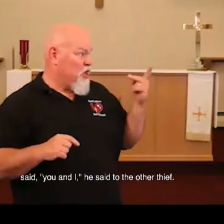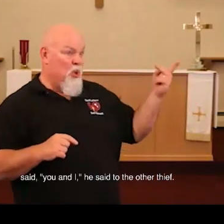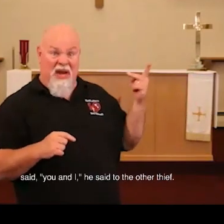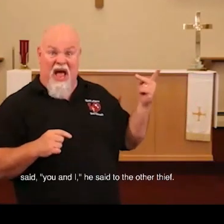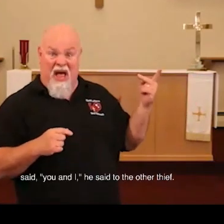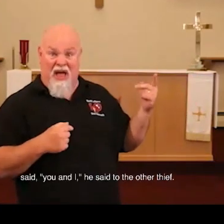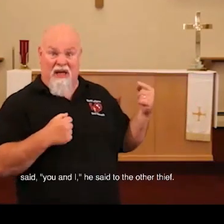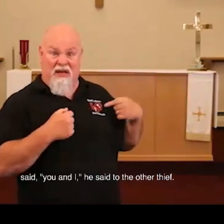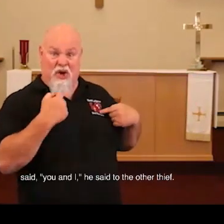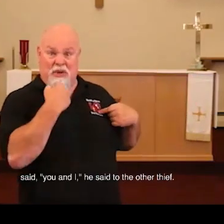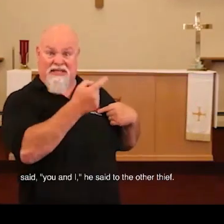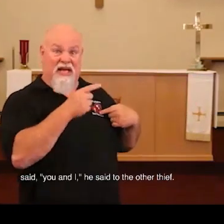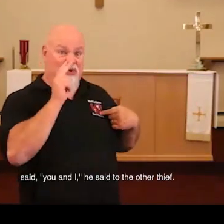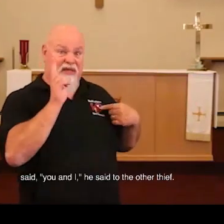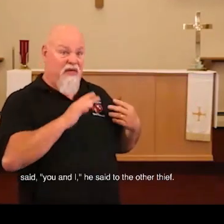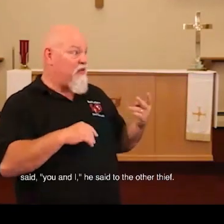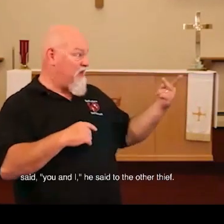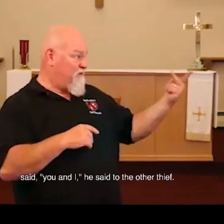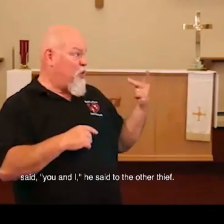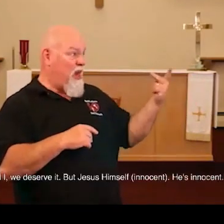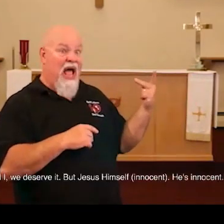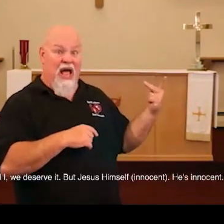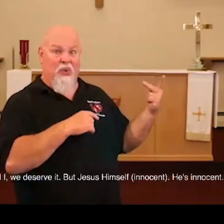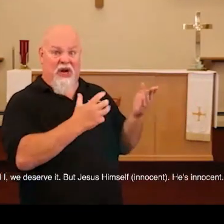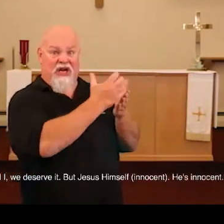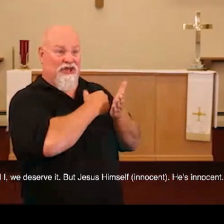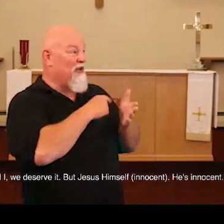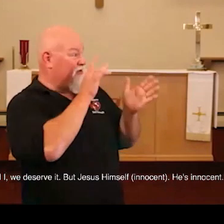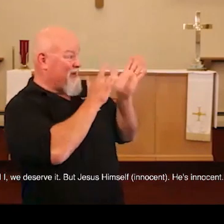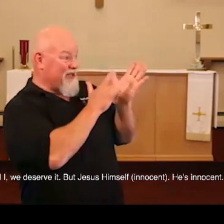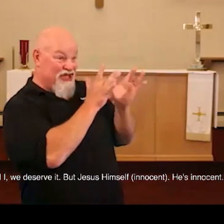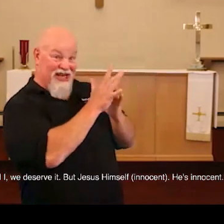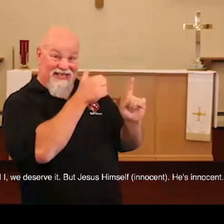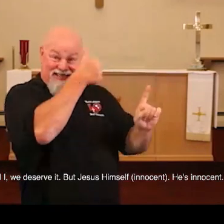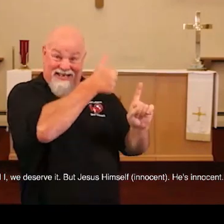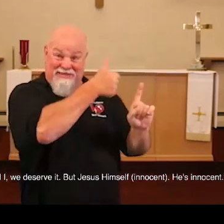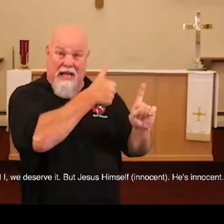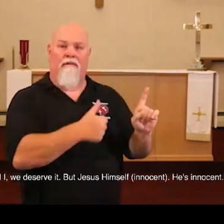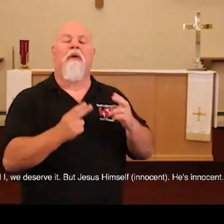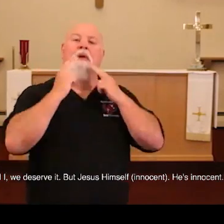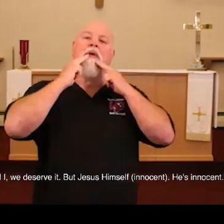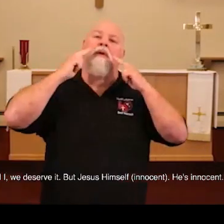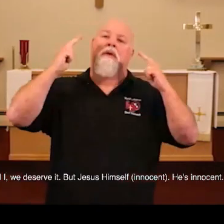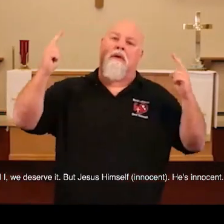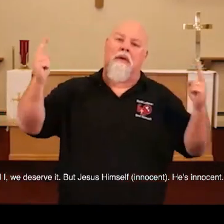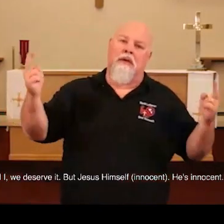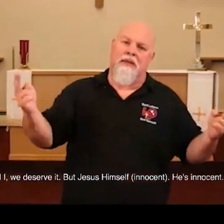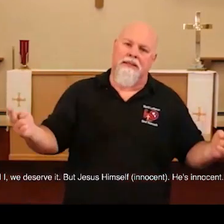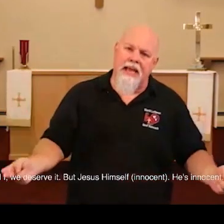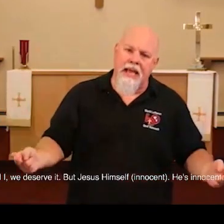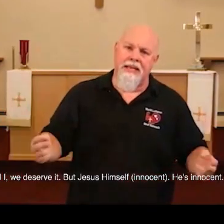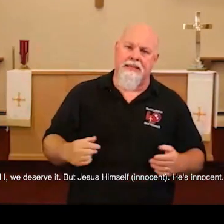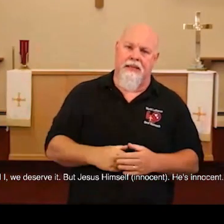You and I, he said to the other thief, you and I, we deserve it. But Jesus himself, he's innocent.